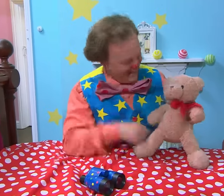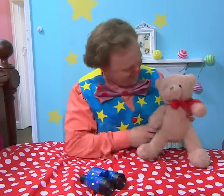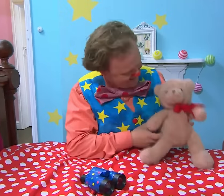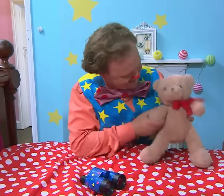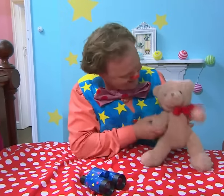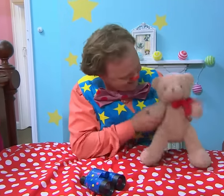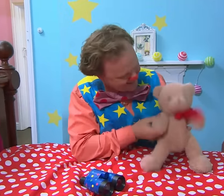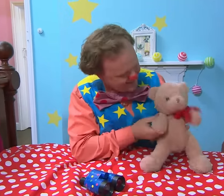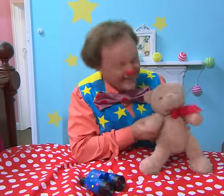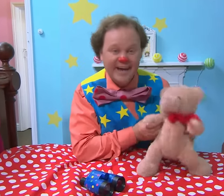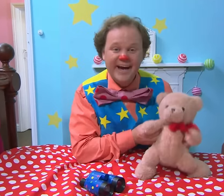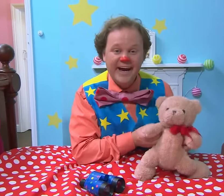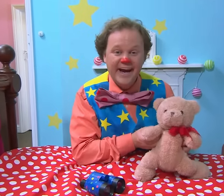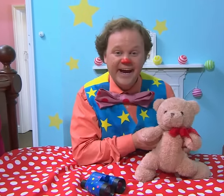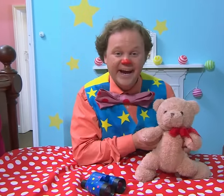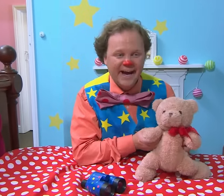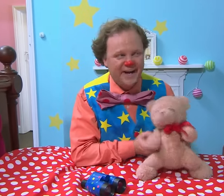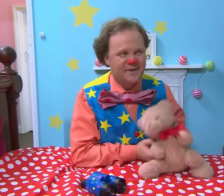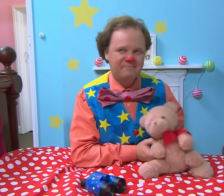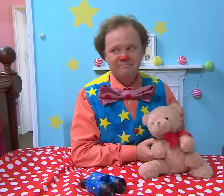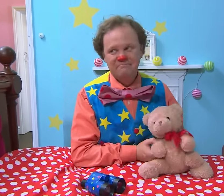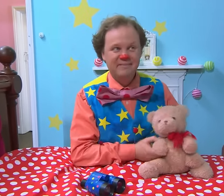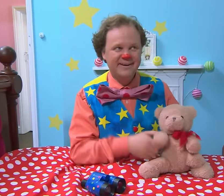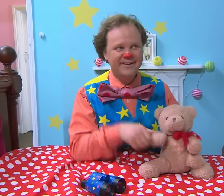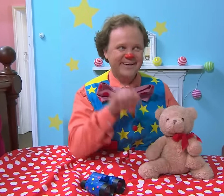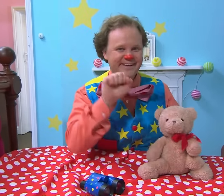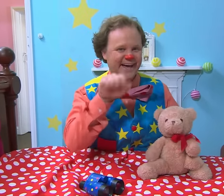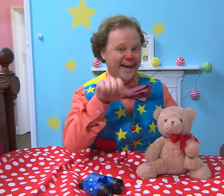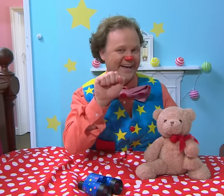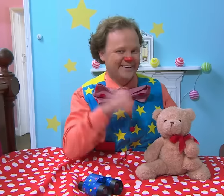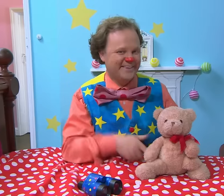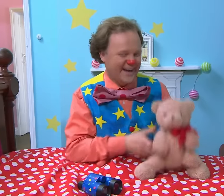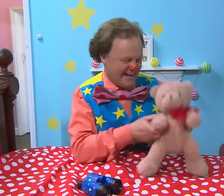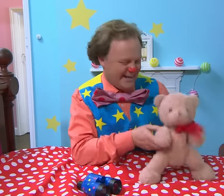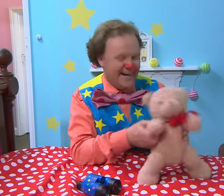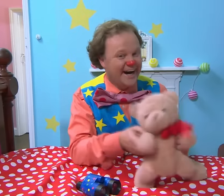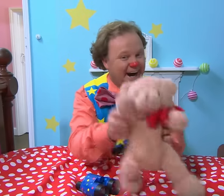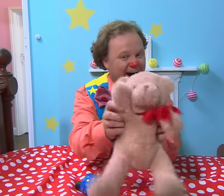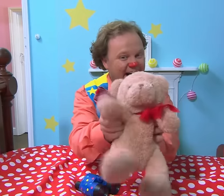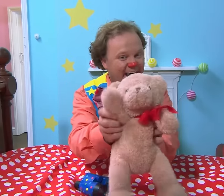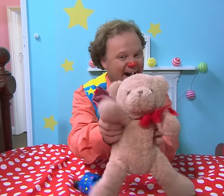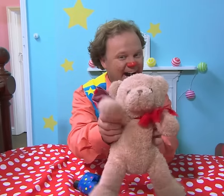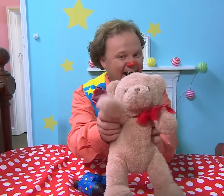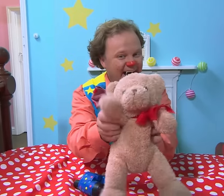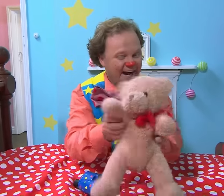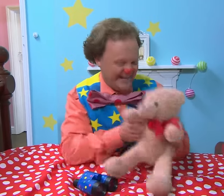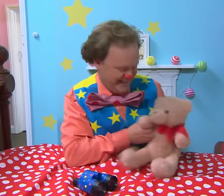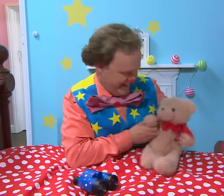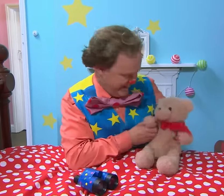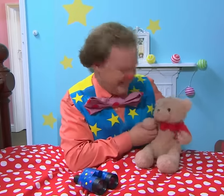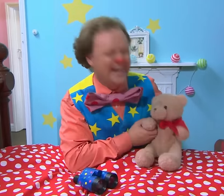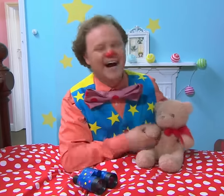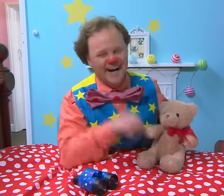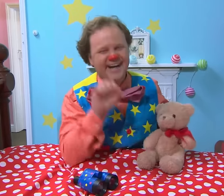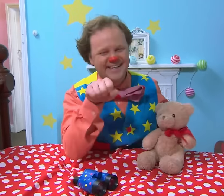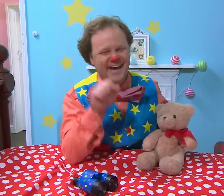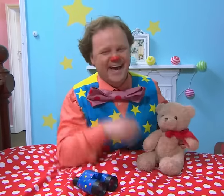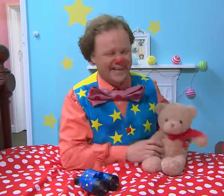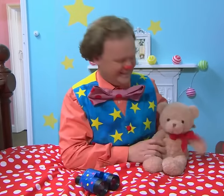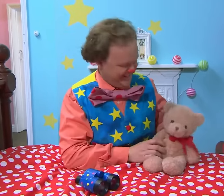Yes! Did you put the bear there, Mr. Tumble? Yes. Is he your friend, Mr. Tumble? Yes.